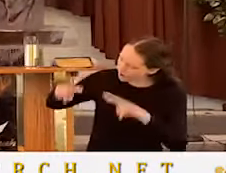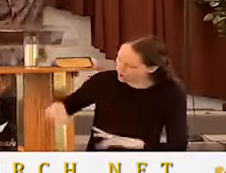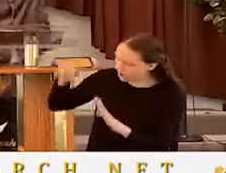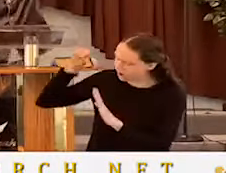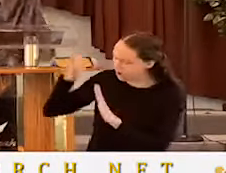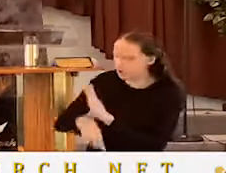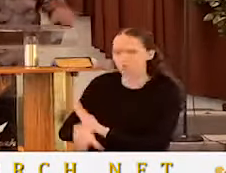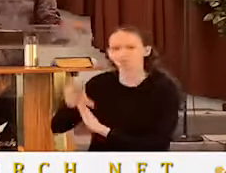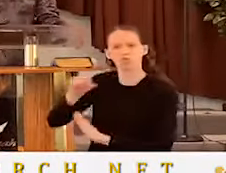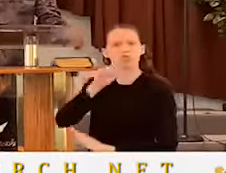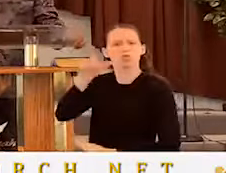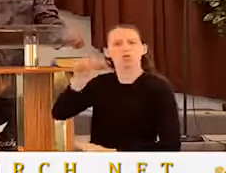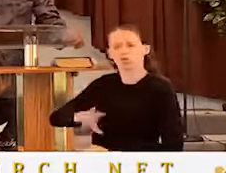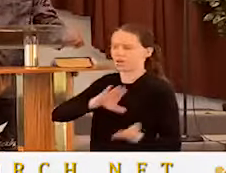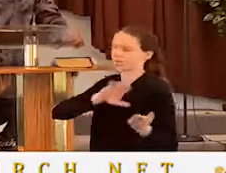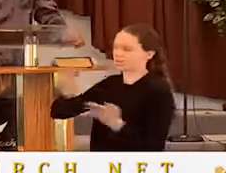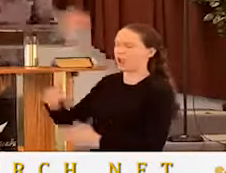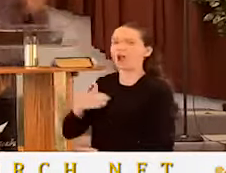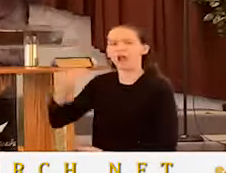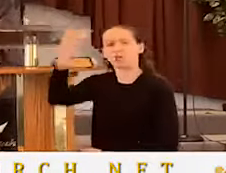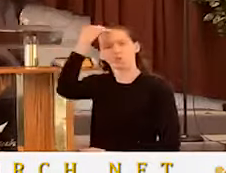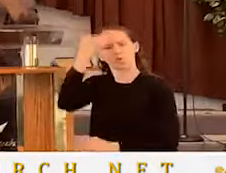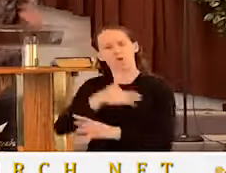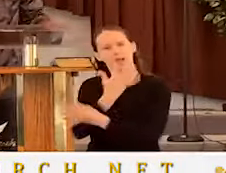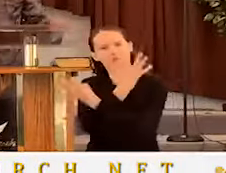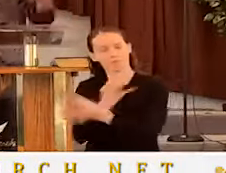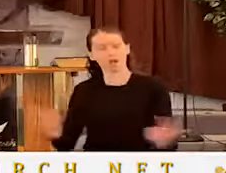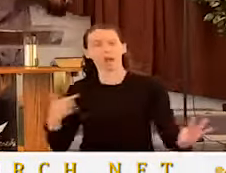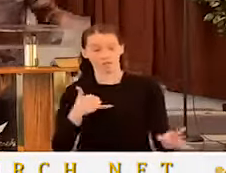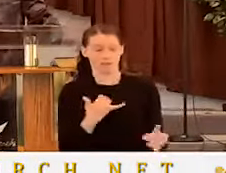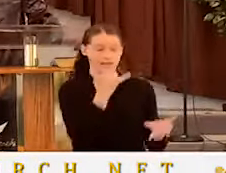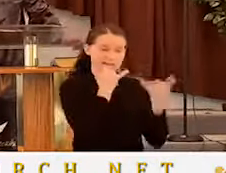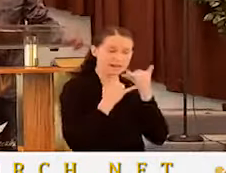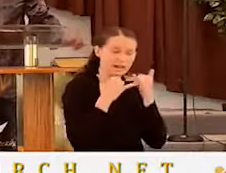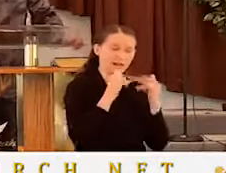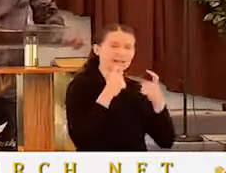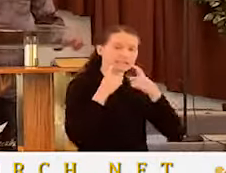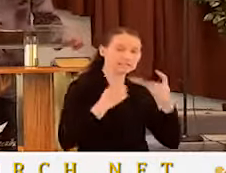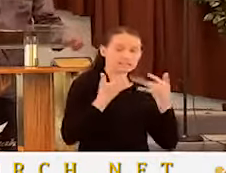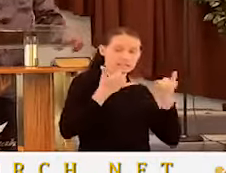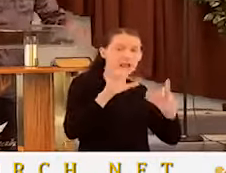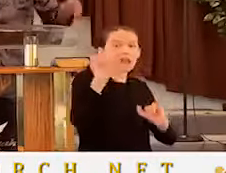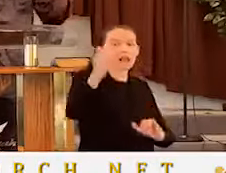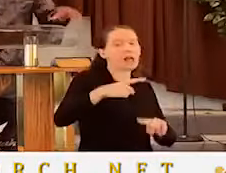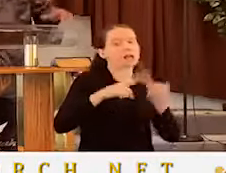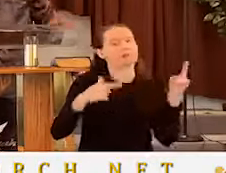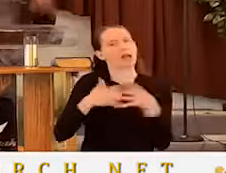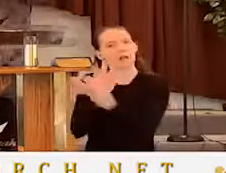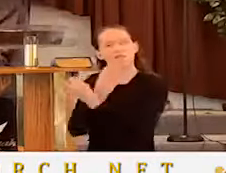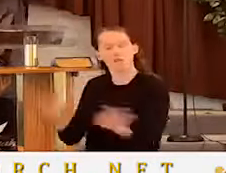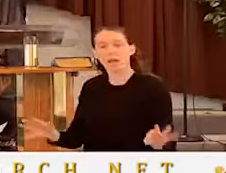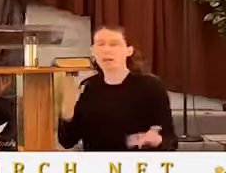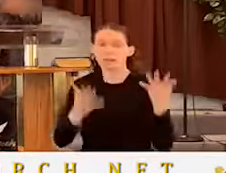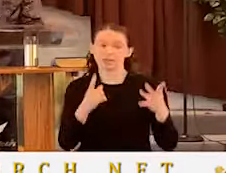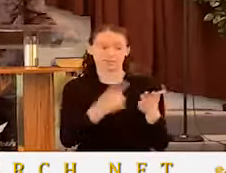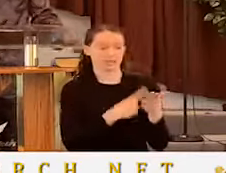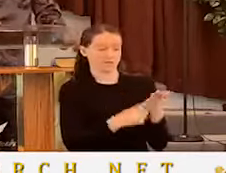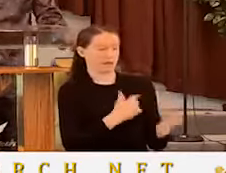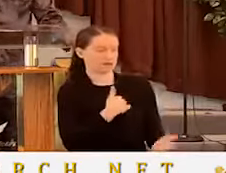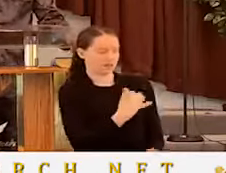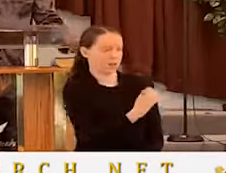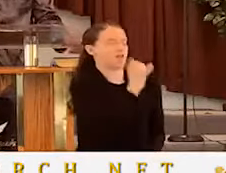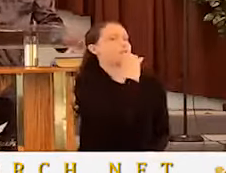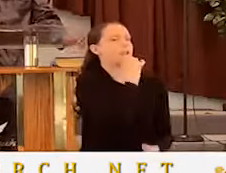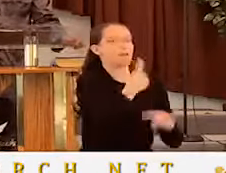weaknesses. I know that I've been made free. I still make mistakes, but I'm still free. I may have some rough days, but I'm still